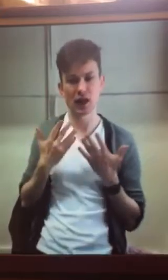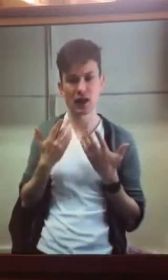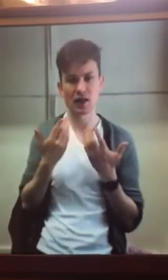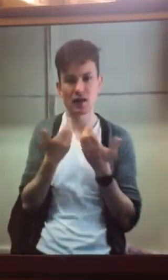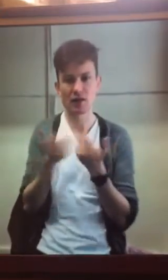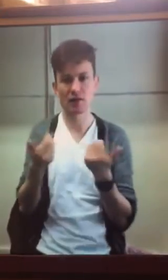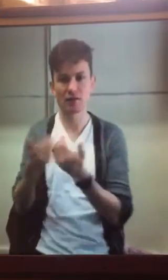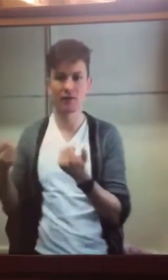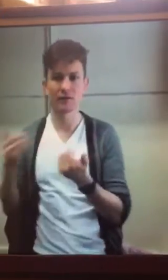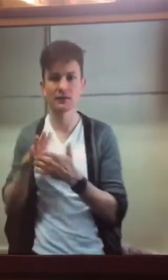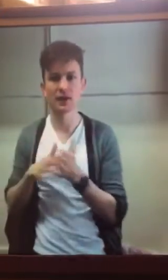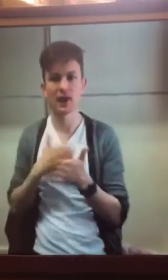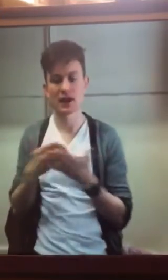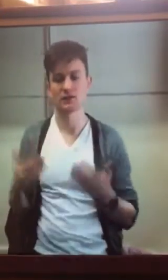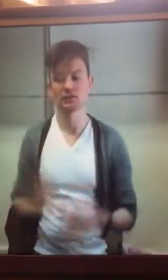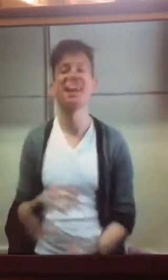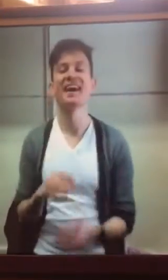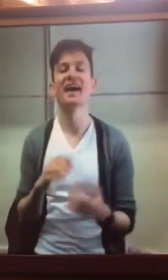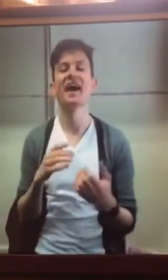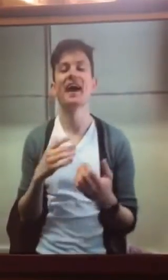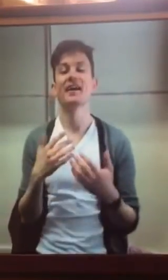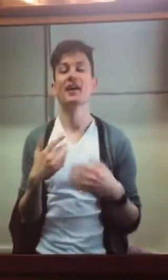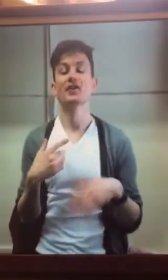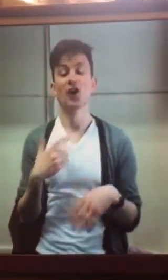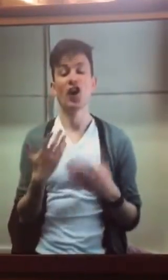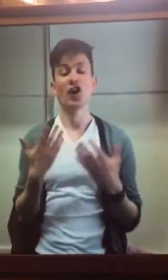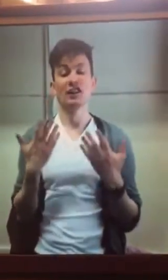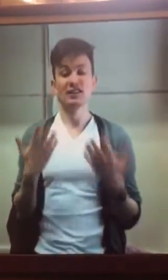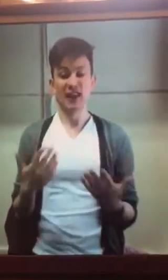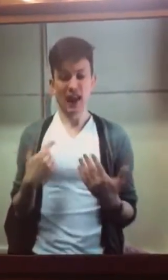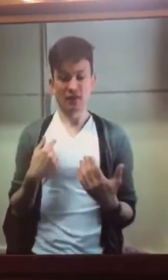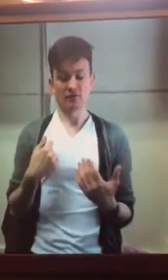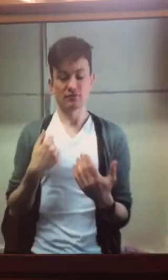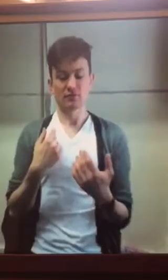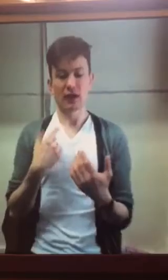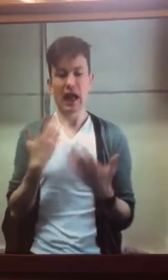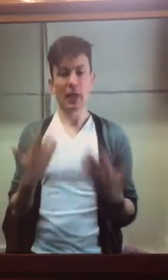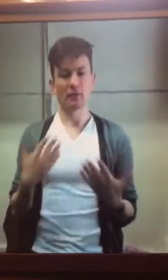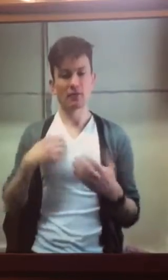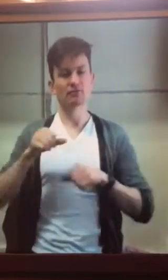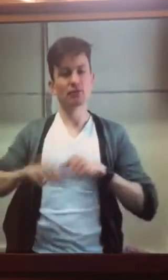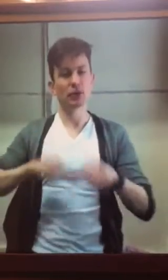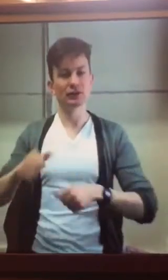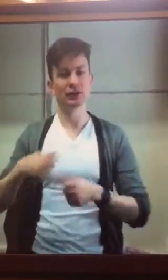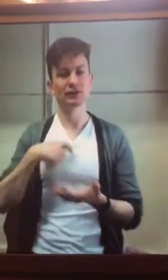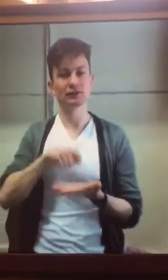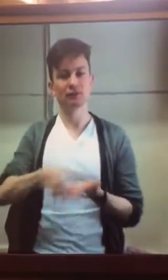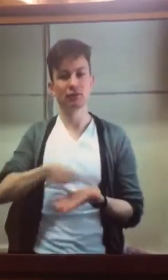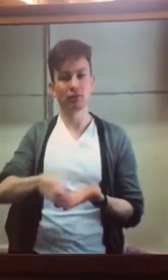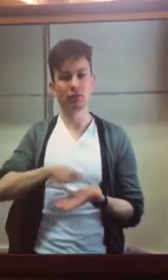And after this research, we can use this information to help us in a professional capacity.